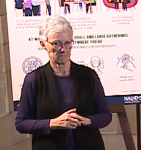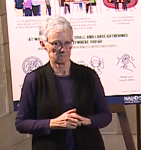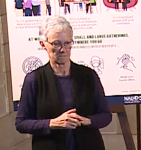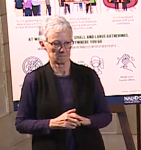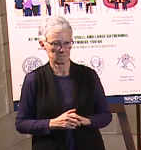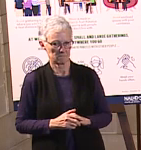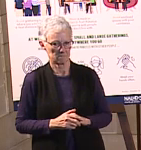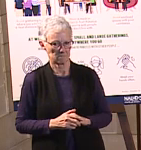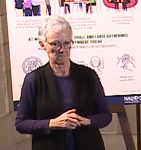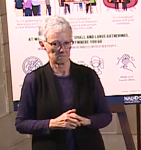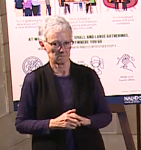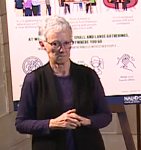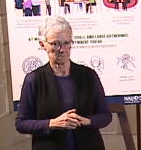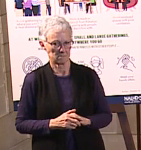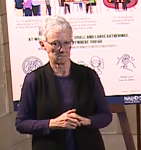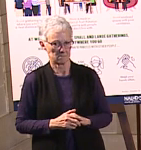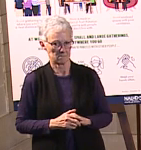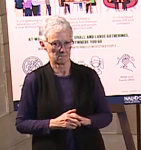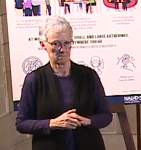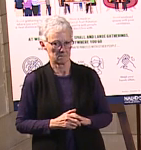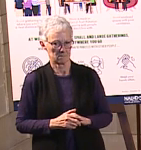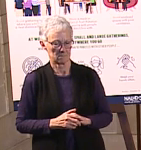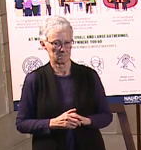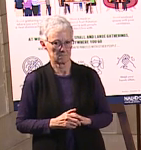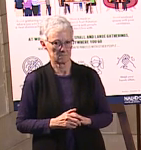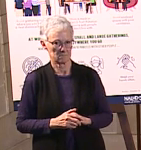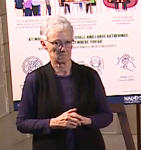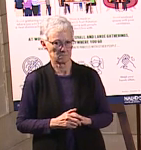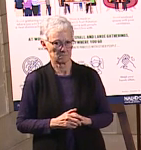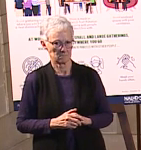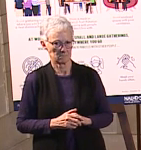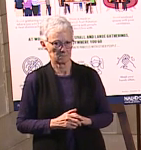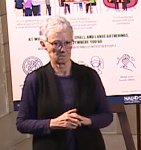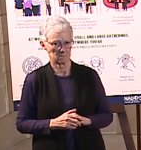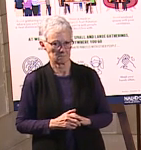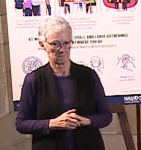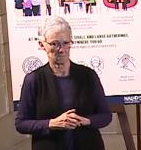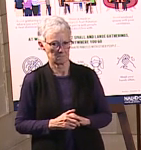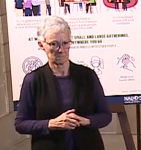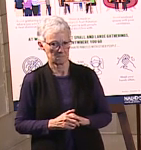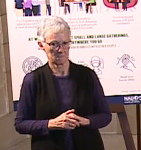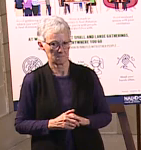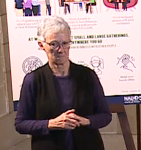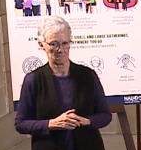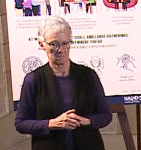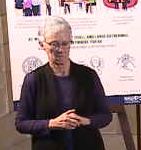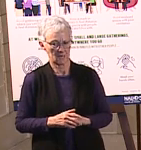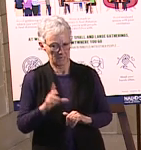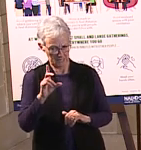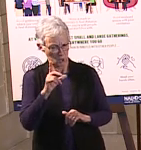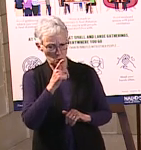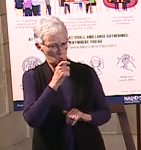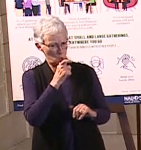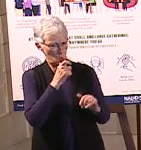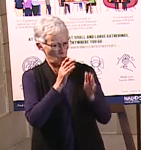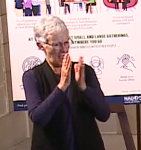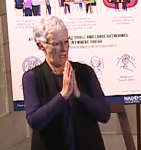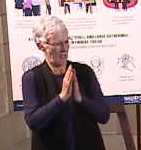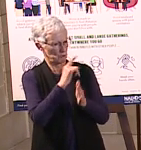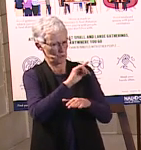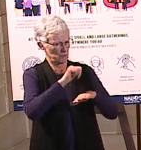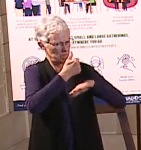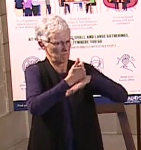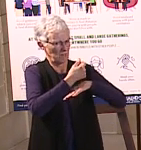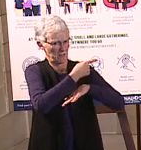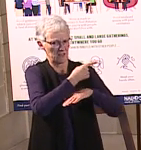guess, asked for by some of these relatives, and what did they tell you about, this? Yeah, so this has been something